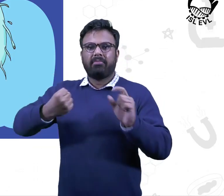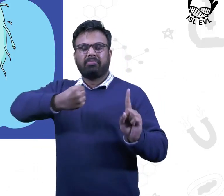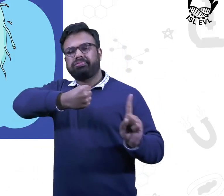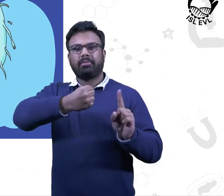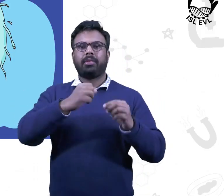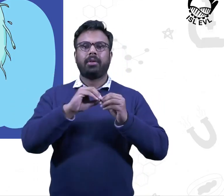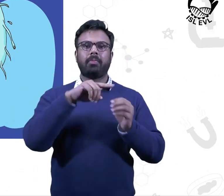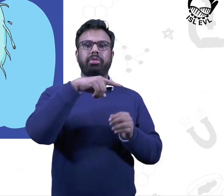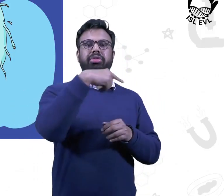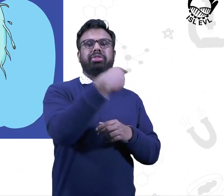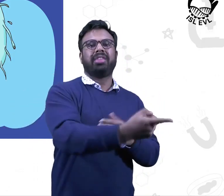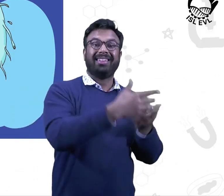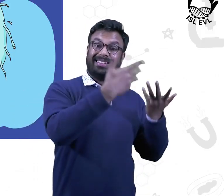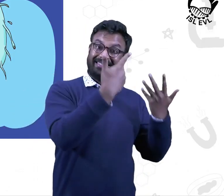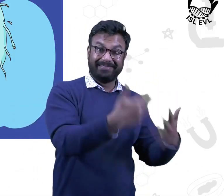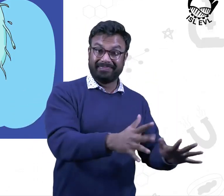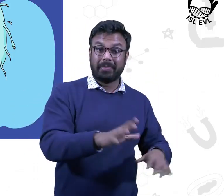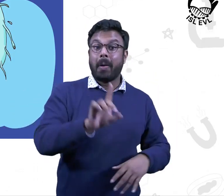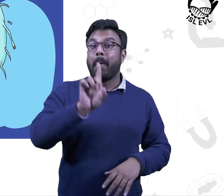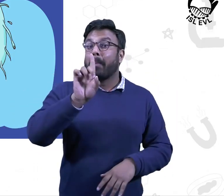cell wall synthesis of the bacteria.